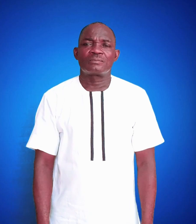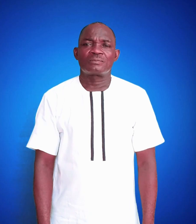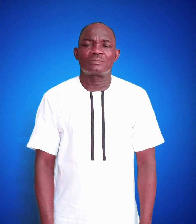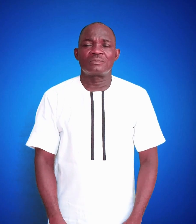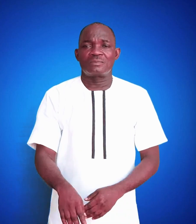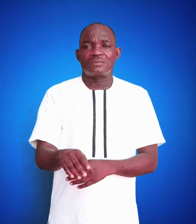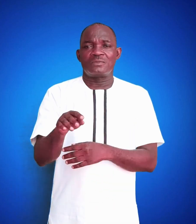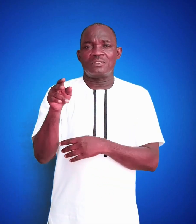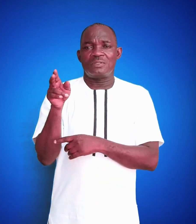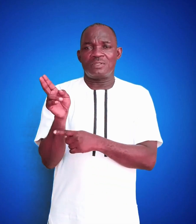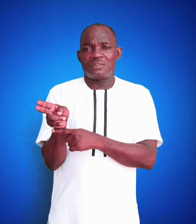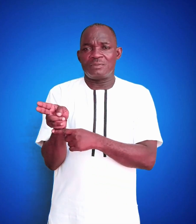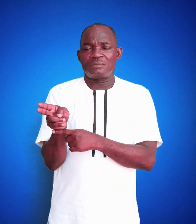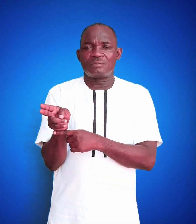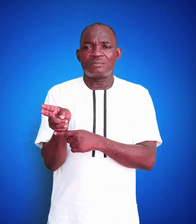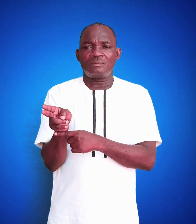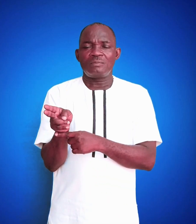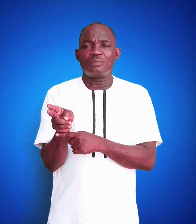H.